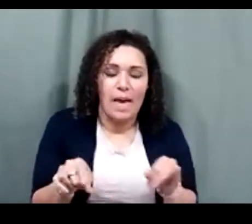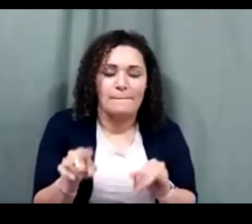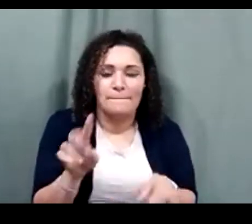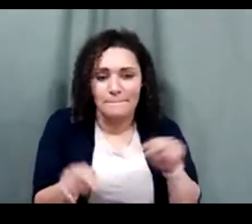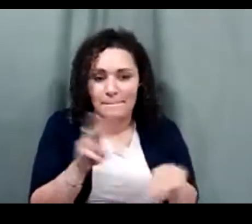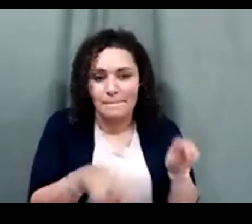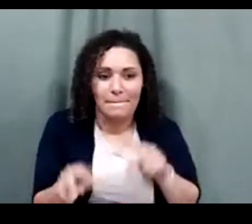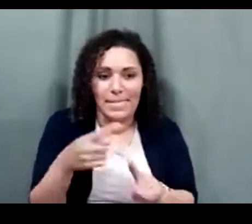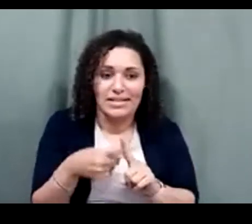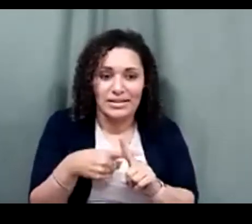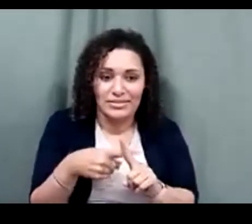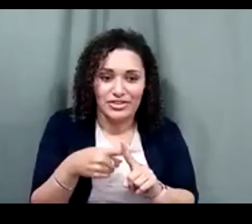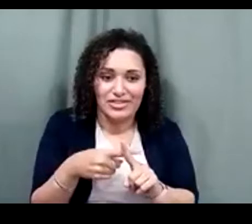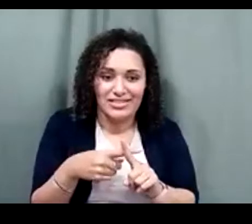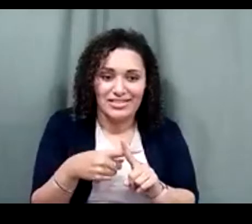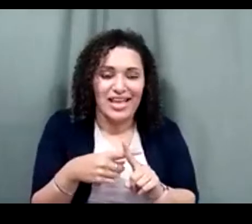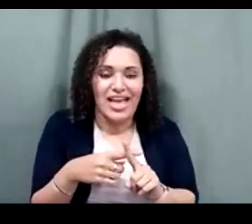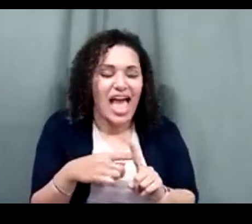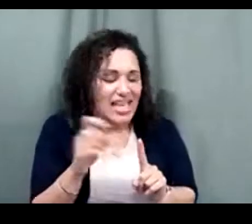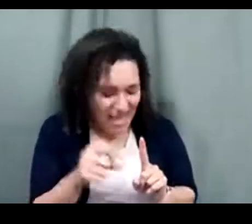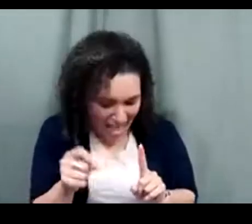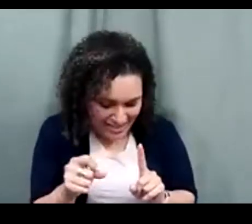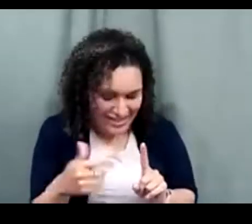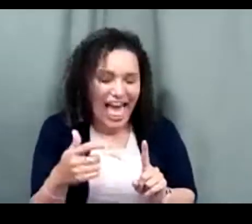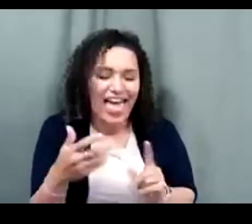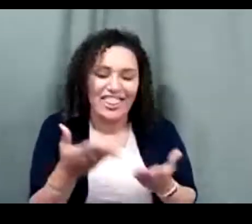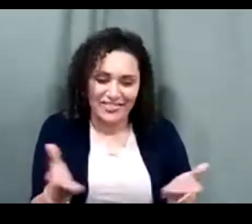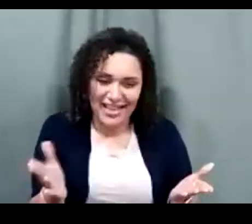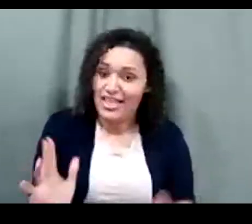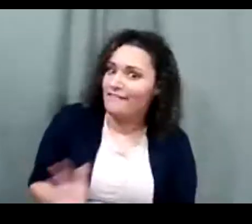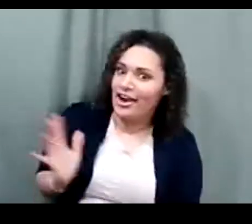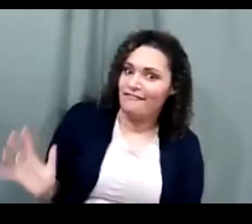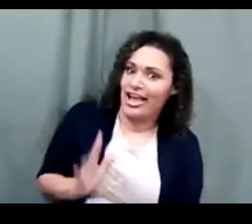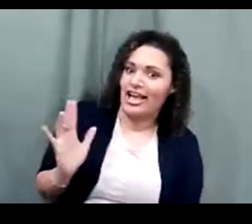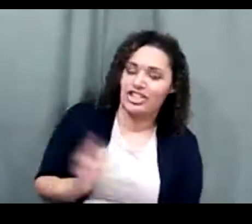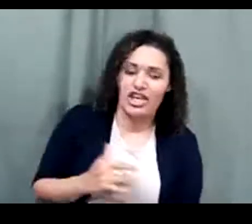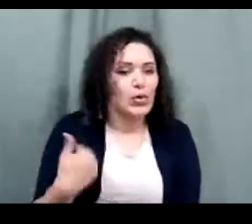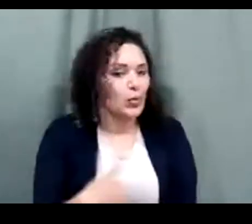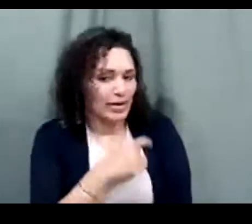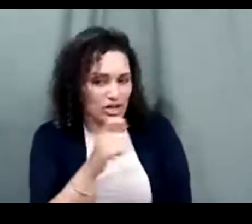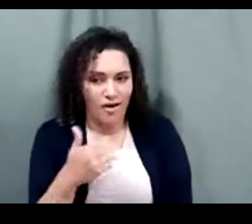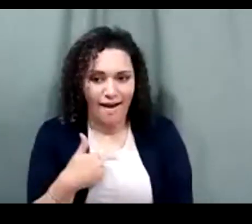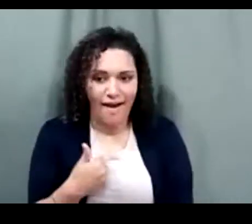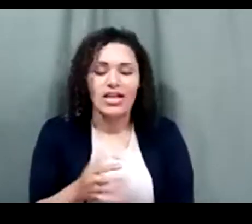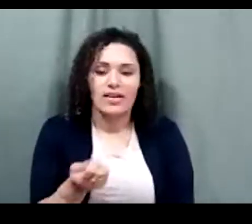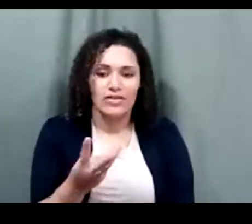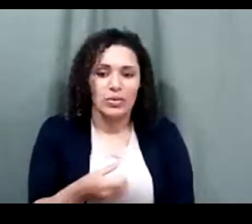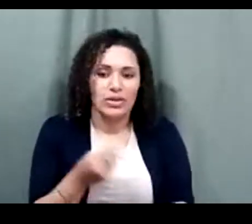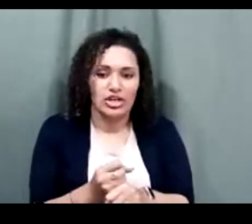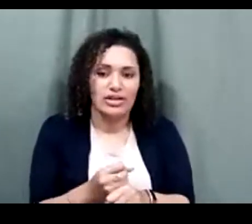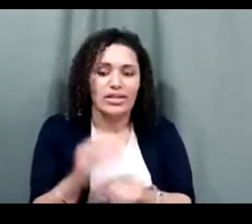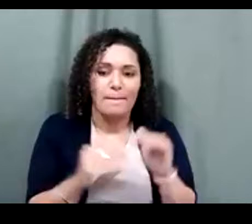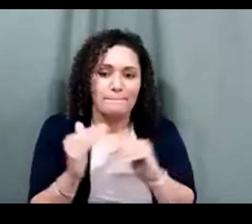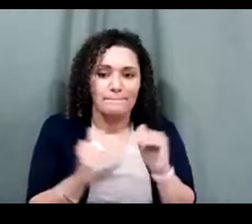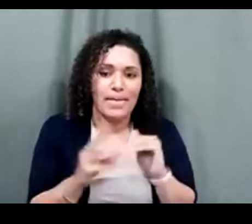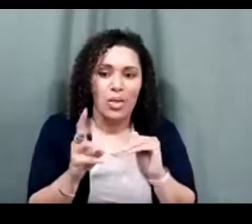those such things. We do not have one. They're very fancy. They're fancier than we are. In a couple of years, when we rebuild the